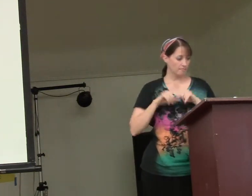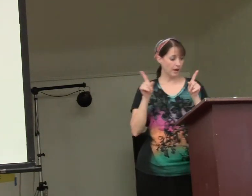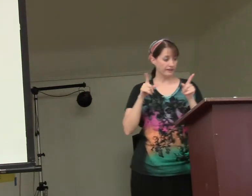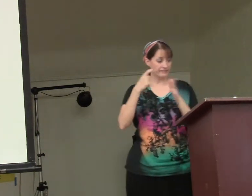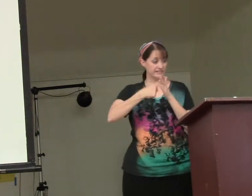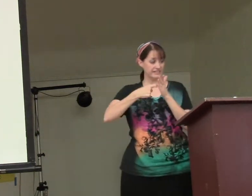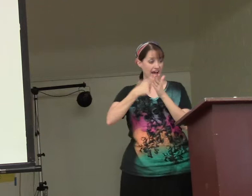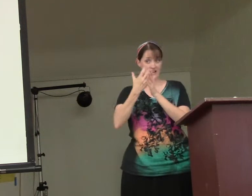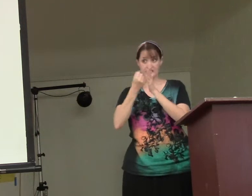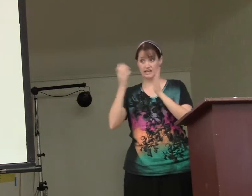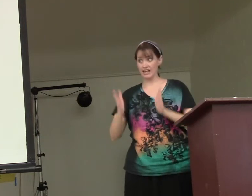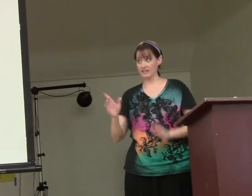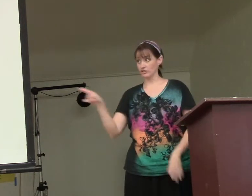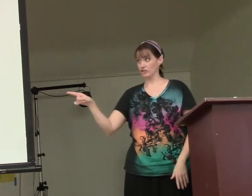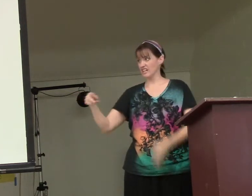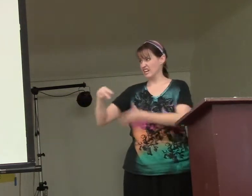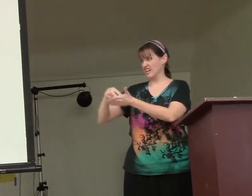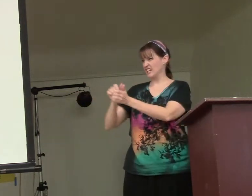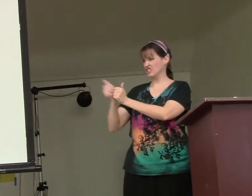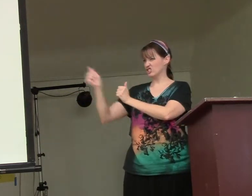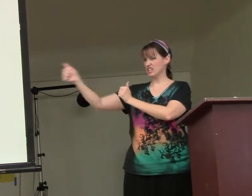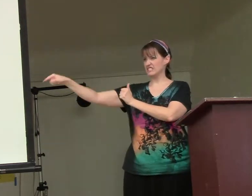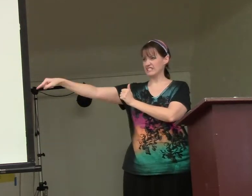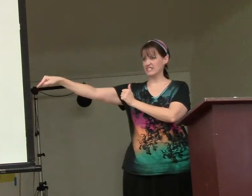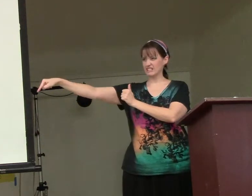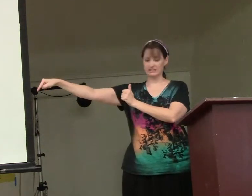But the tax collector, he stood at a distance.